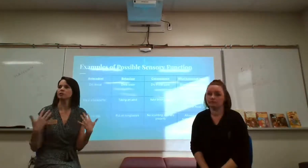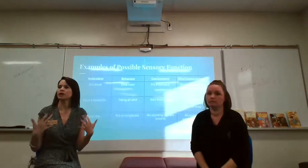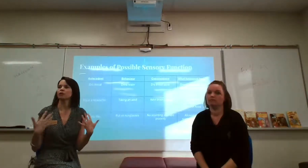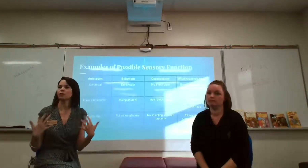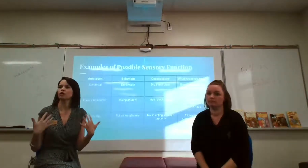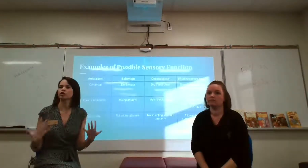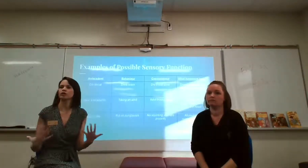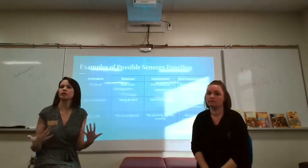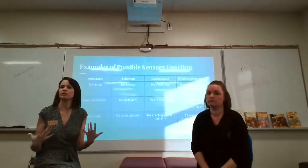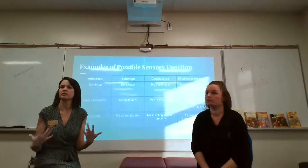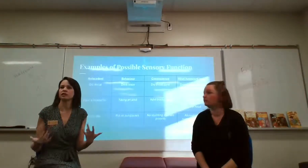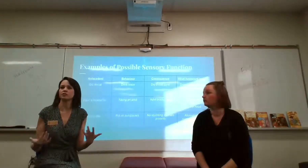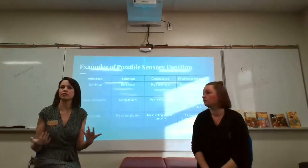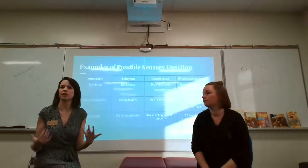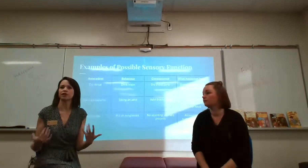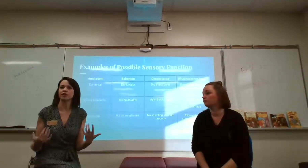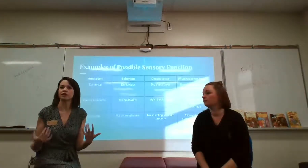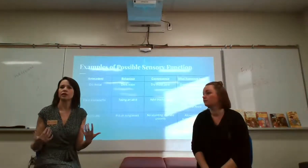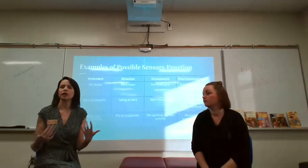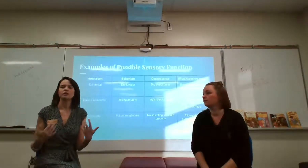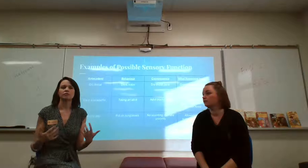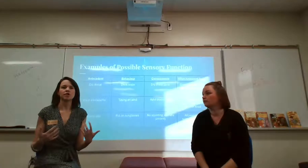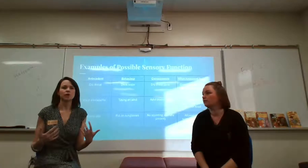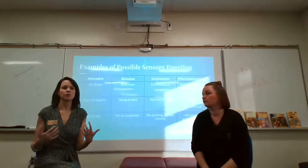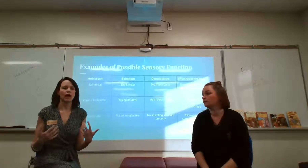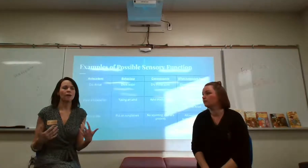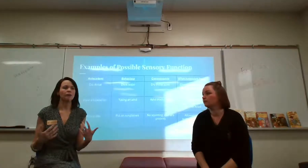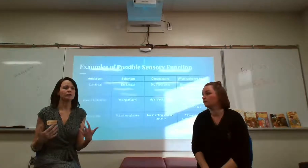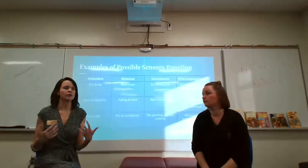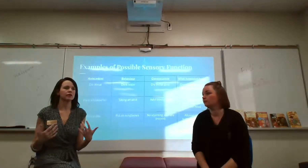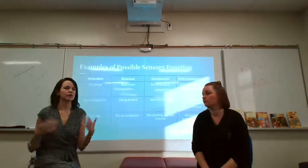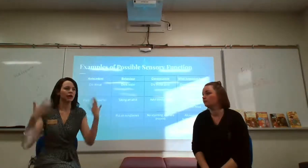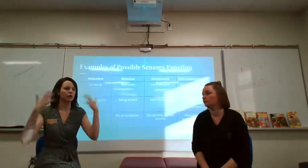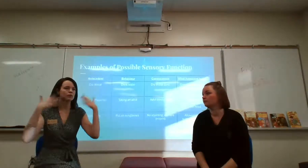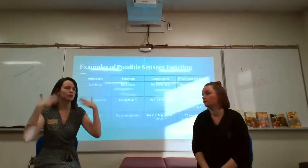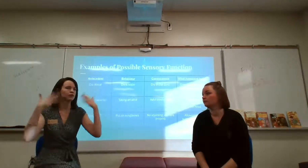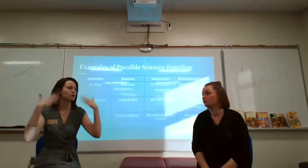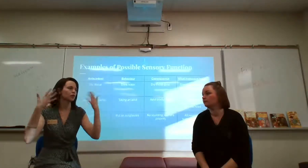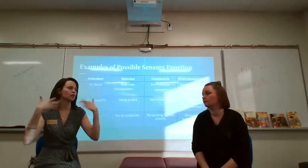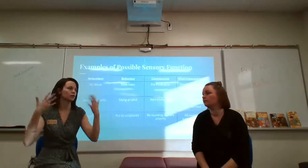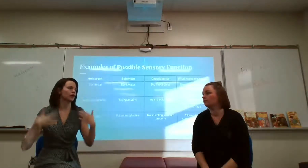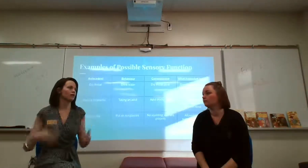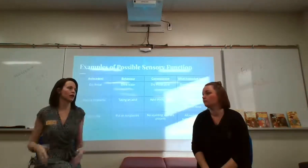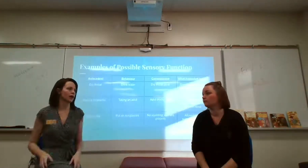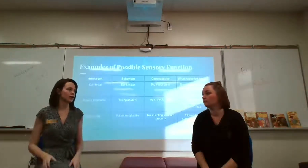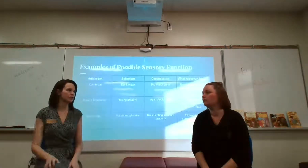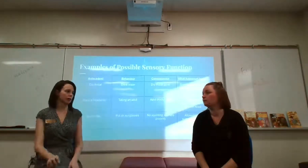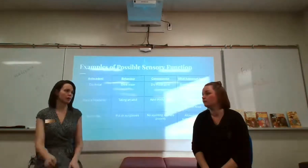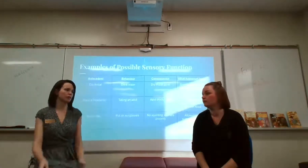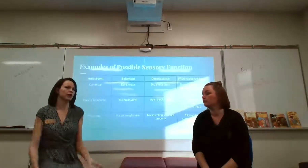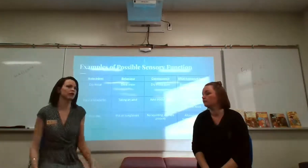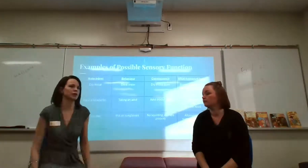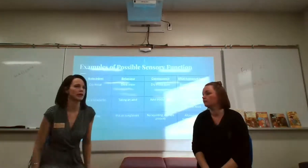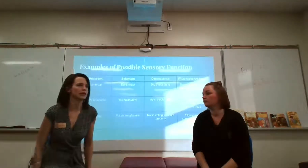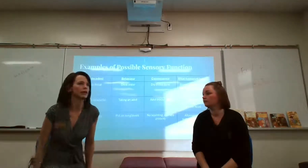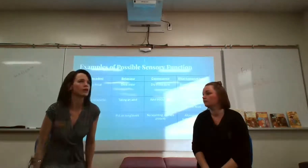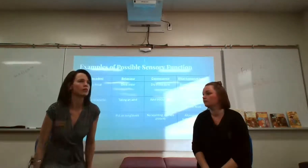careful what we're assuming is a sensory function. Sometimes what happens is, like I always tell the story of the hands clapping, but it could be anything. It could